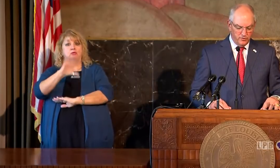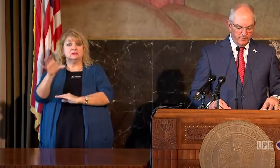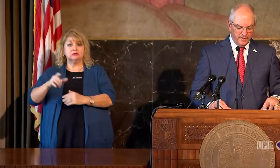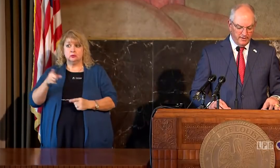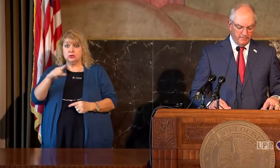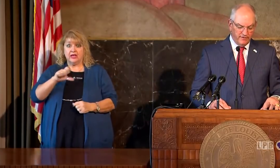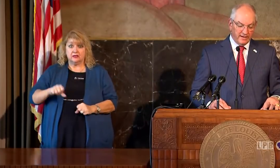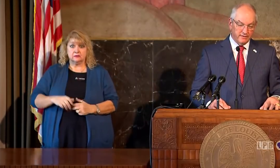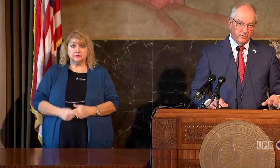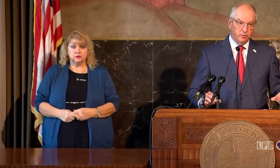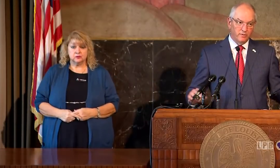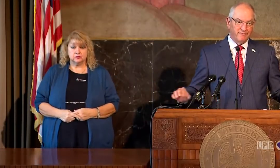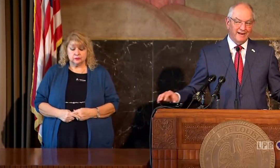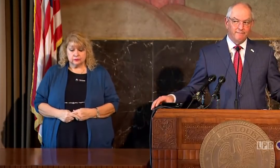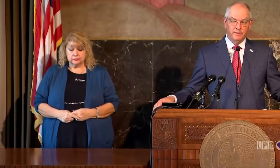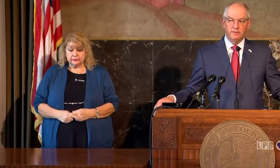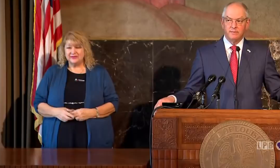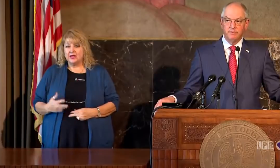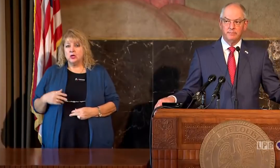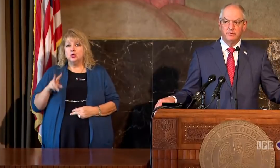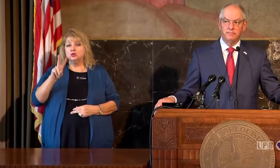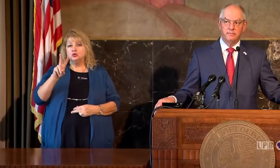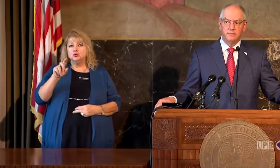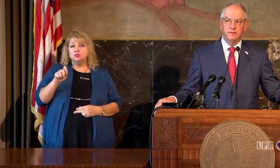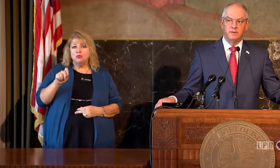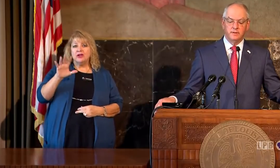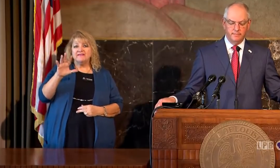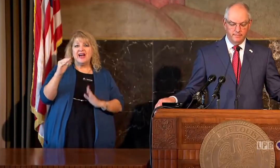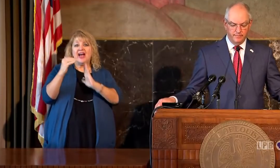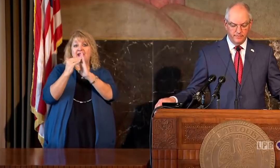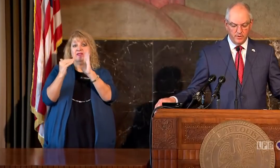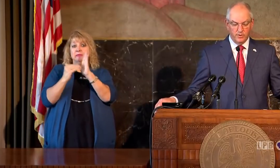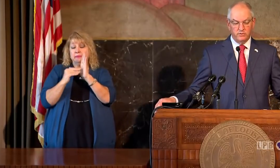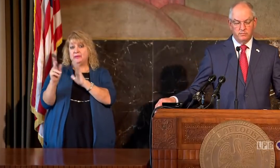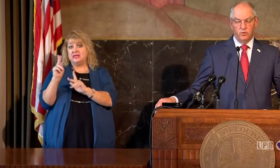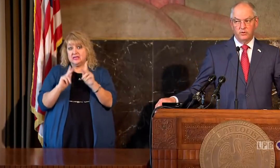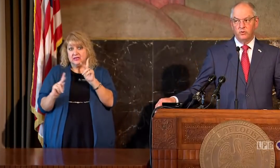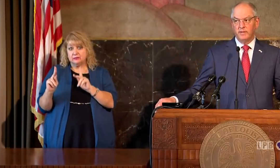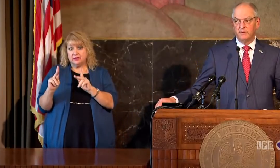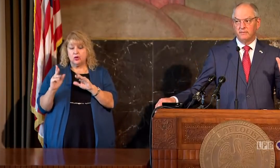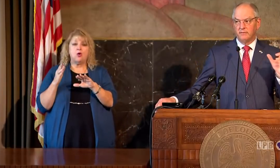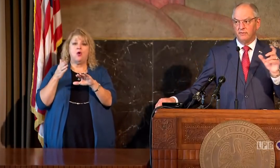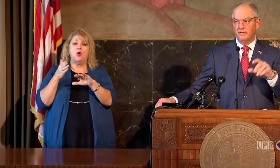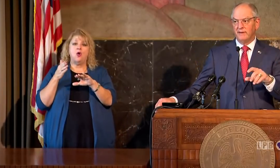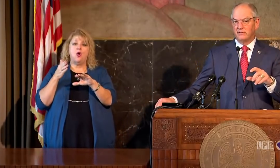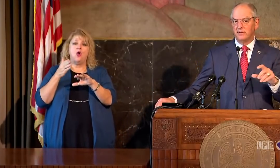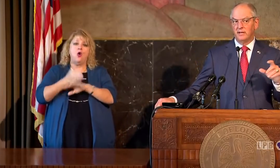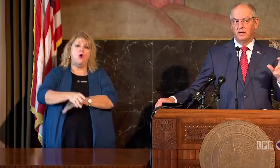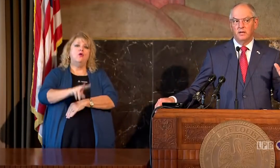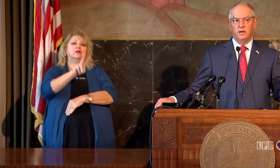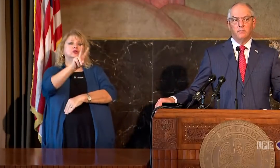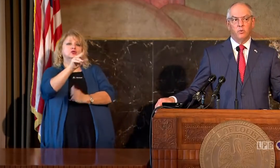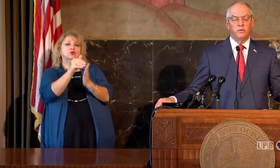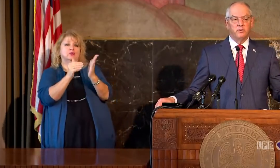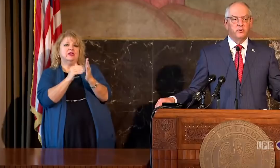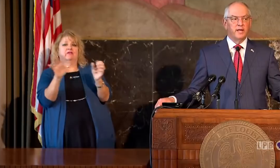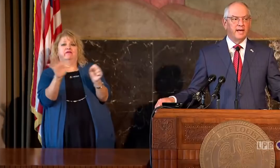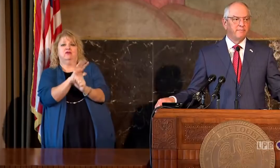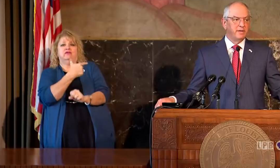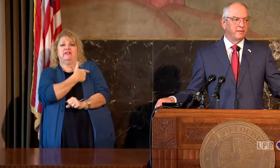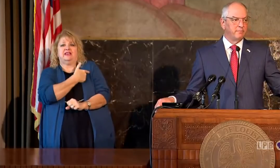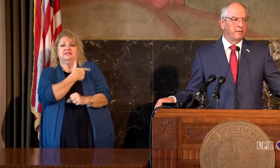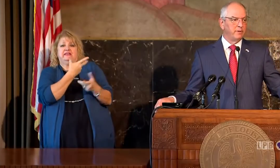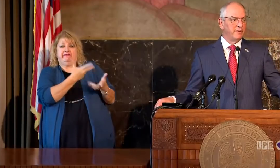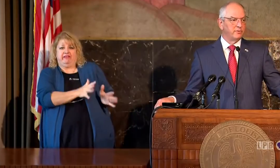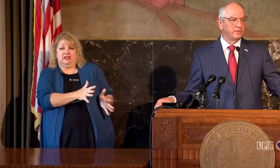More than 2 million, in fact, 2.5 million people, more than 2 million are fully vaccinated. More than